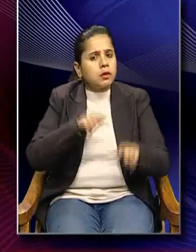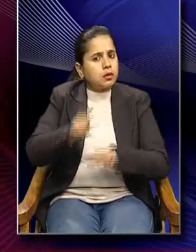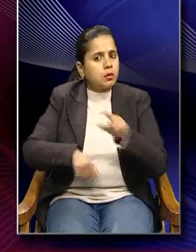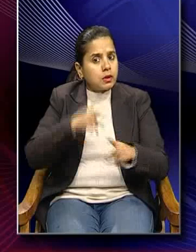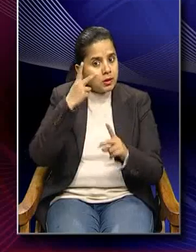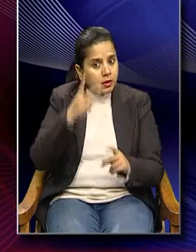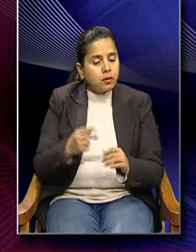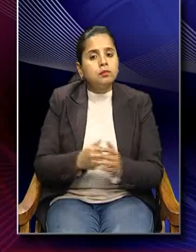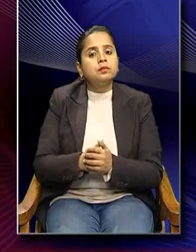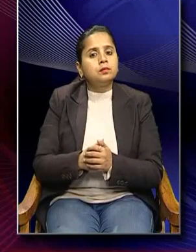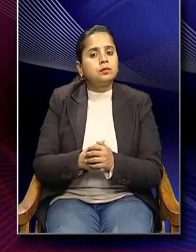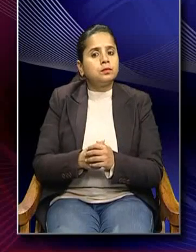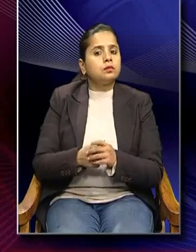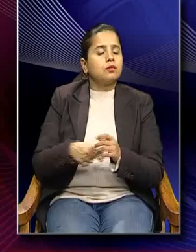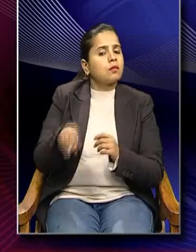were